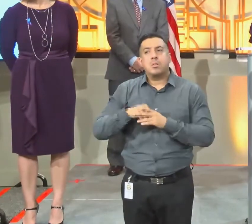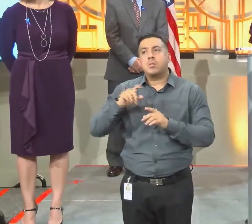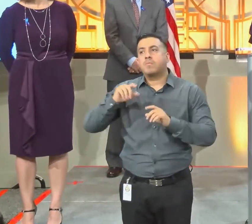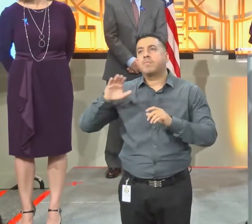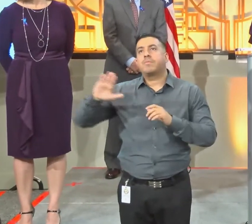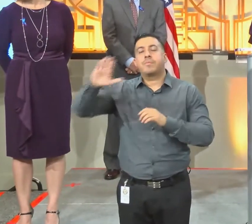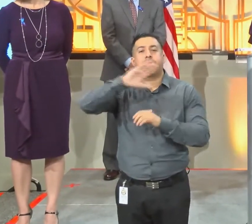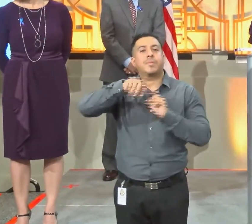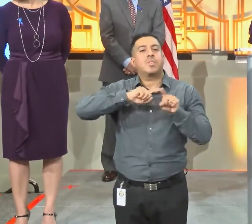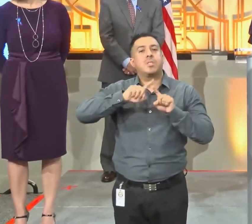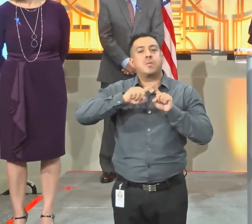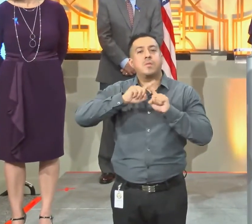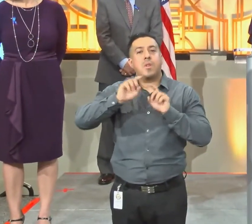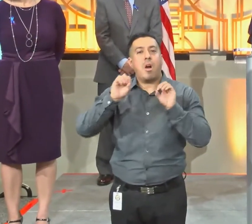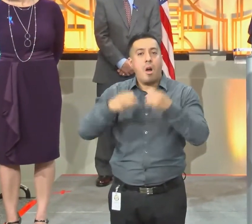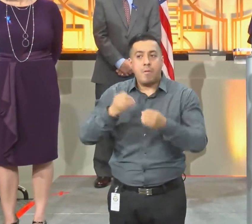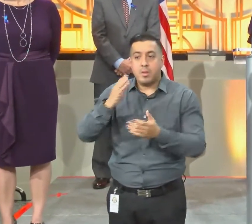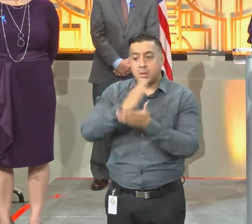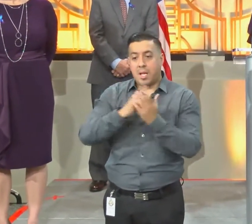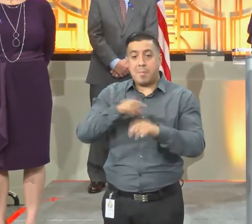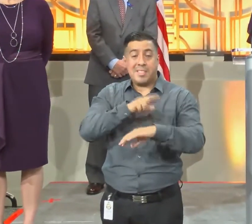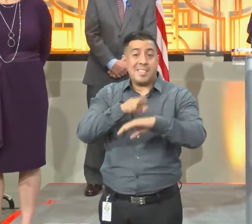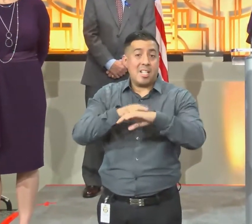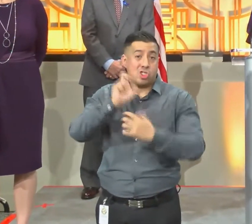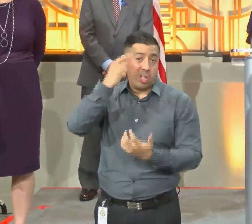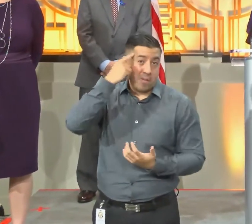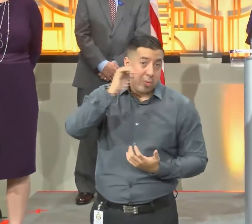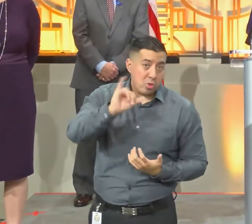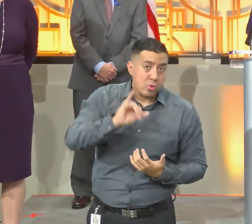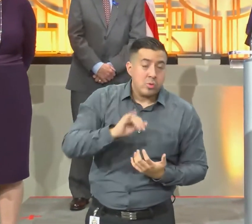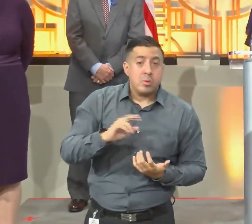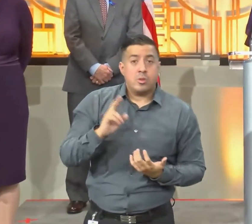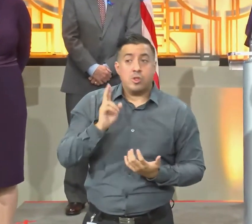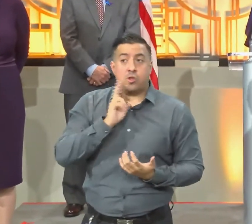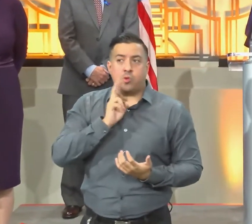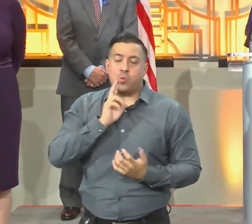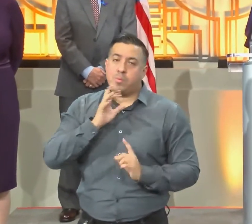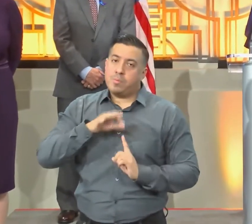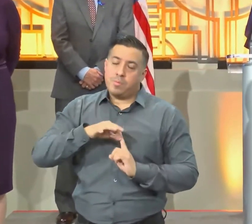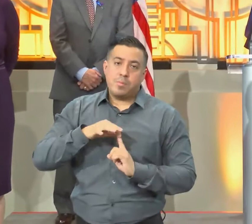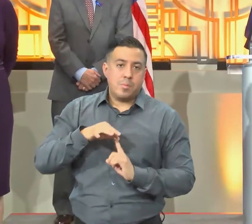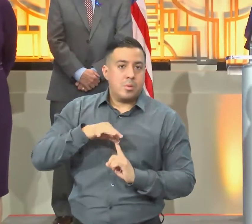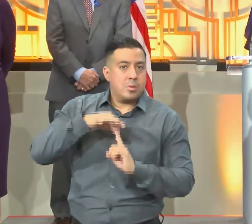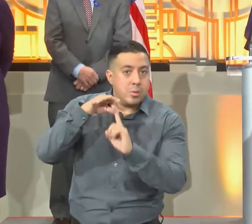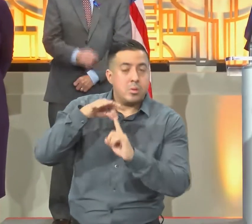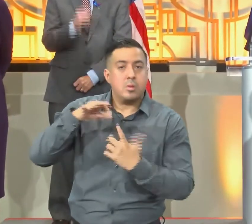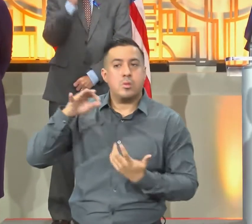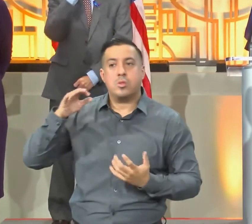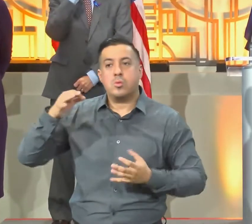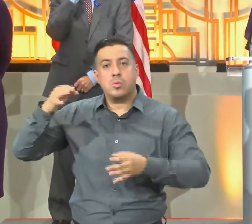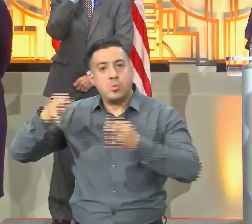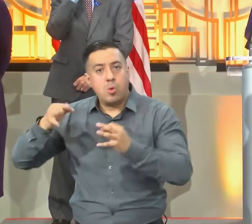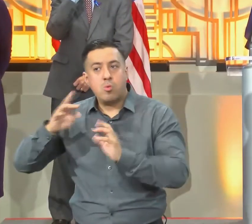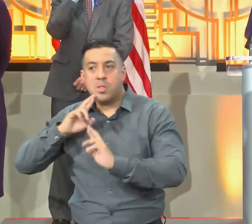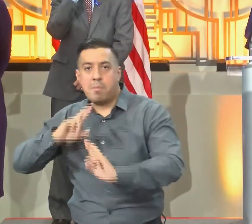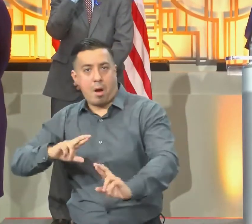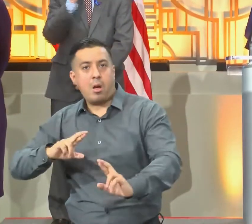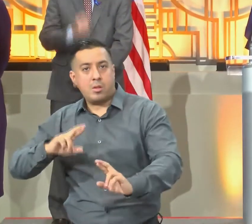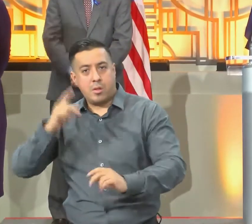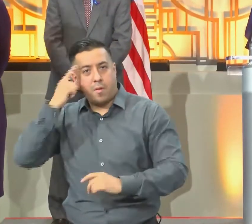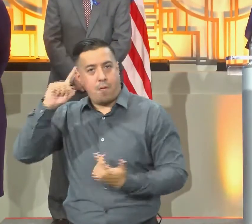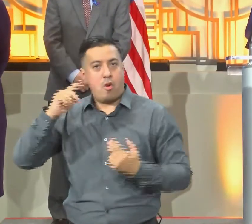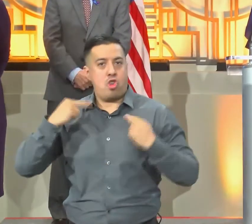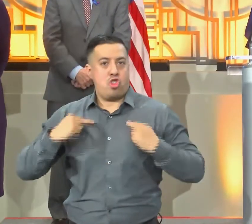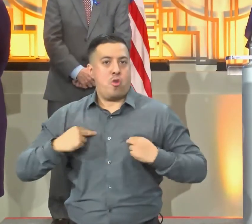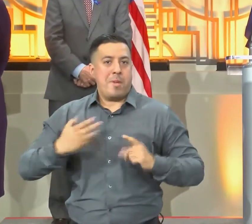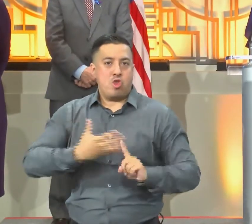United States and some international governments on Houston's unique municipal response to human